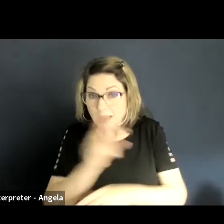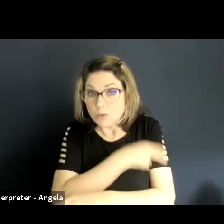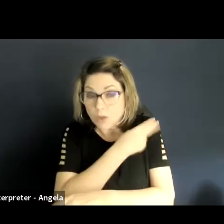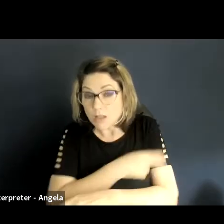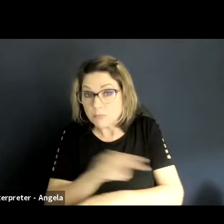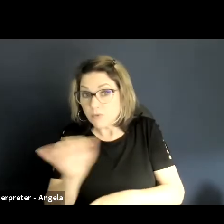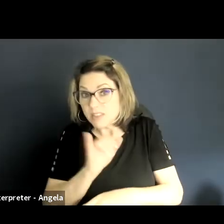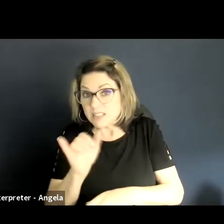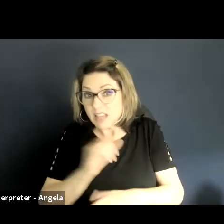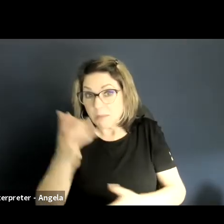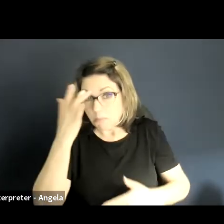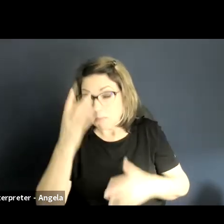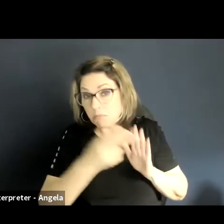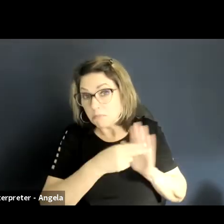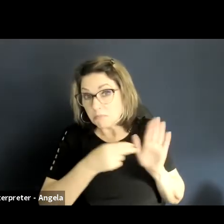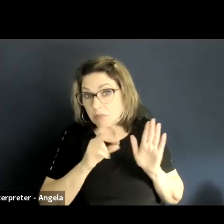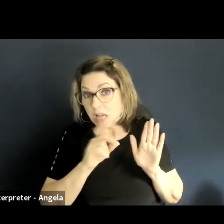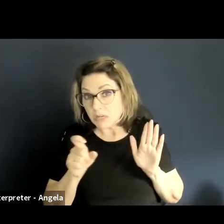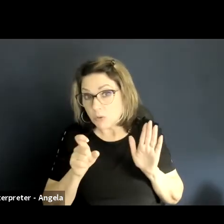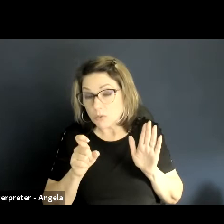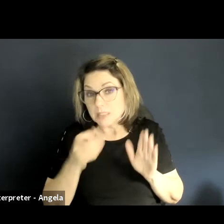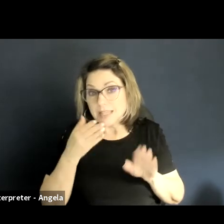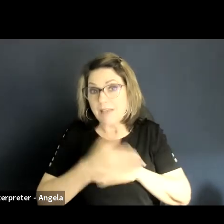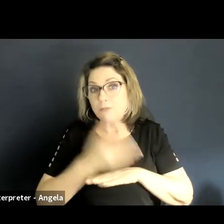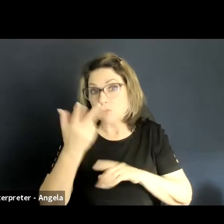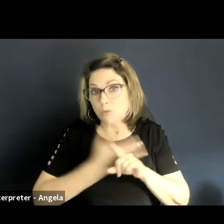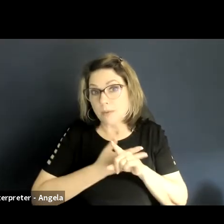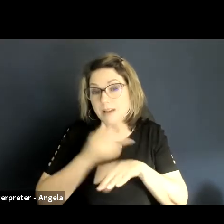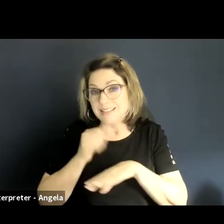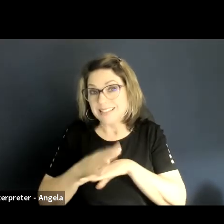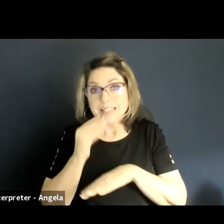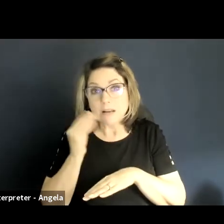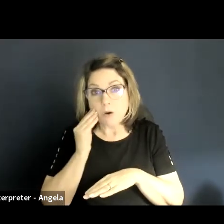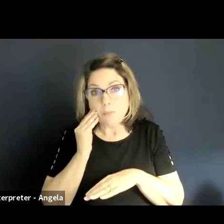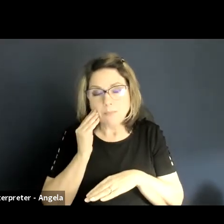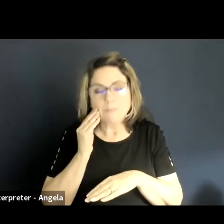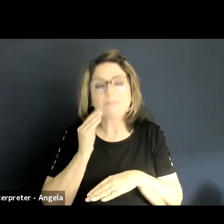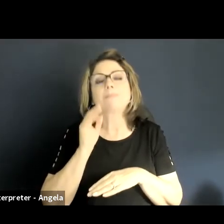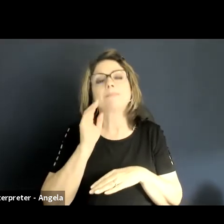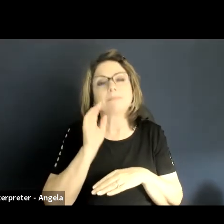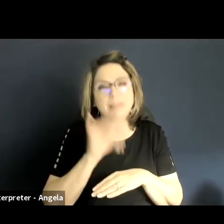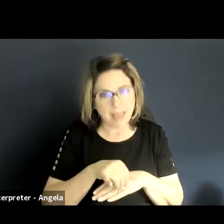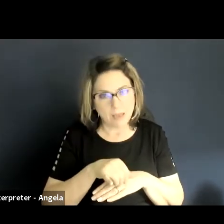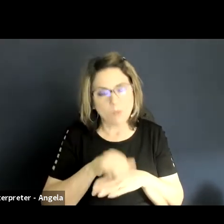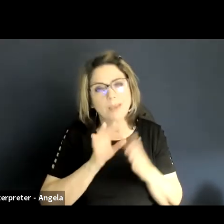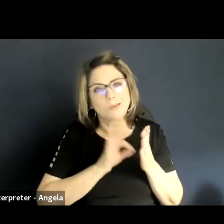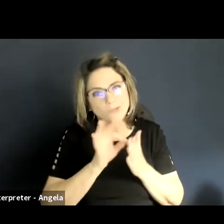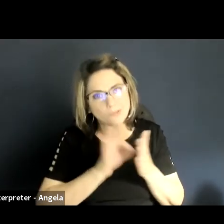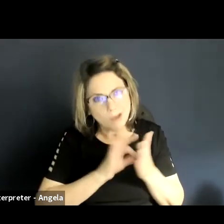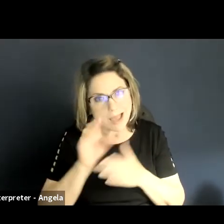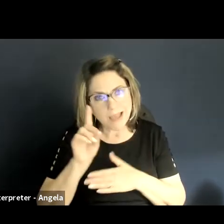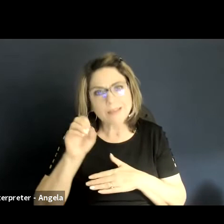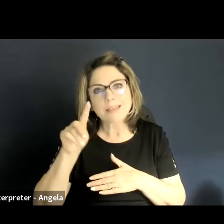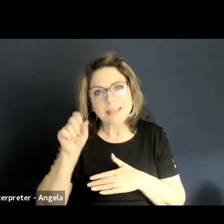related diagnosis within 3 months of discharge? You see how we're going to track data that's going to help us answer that